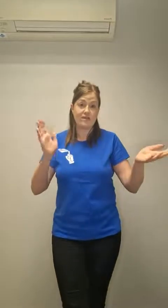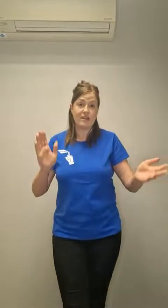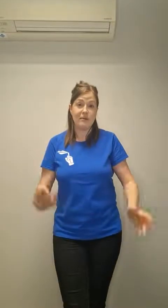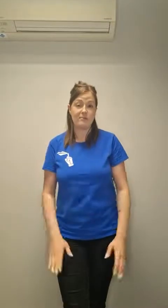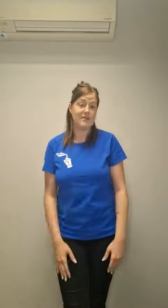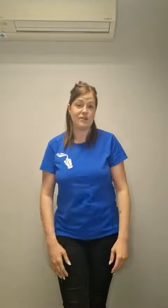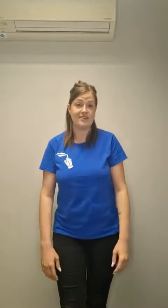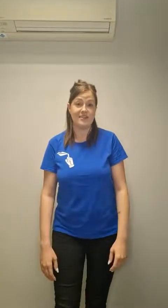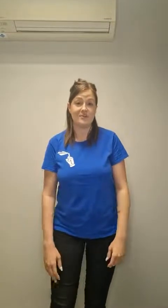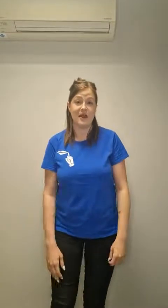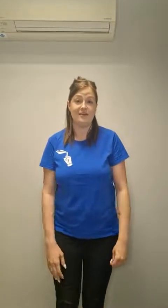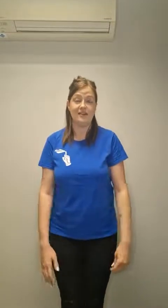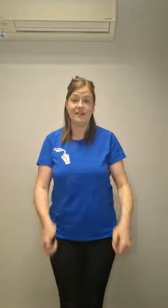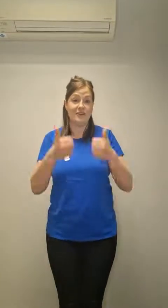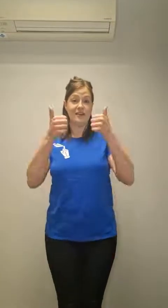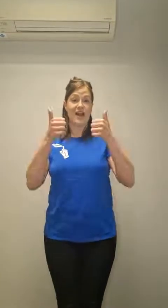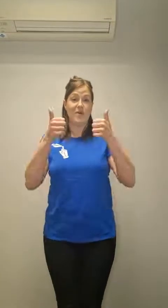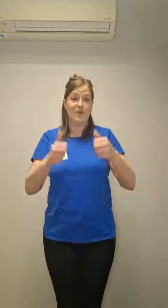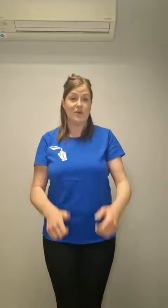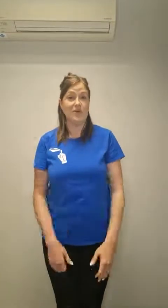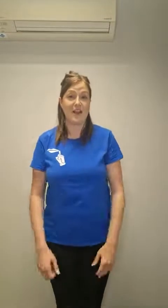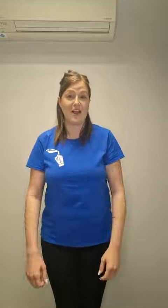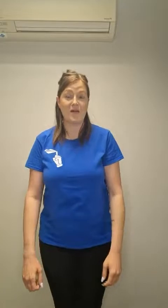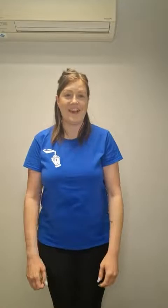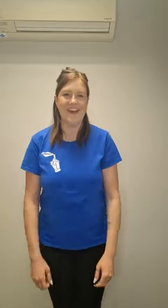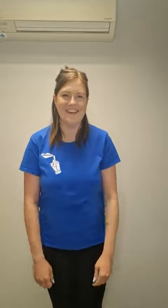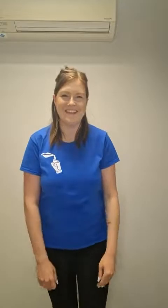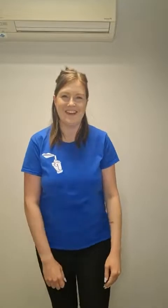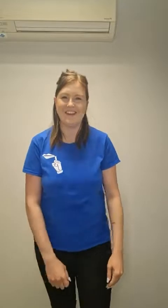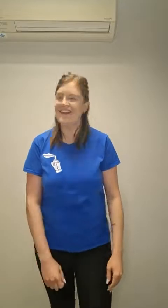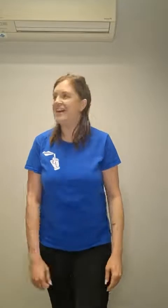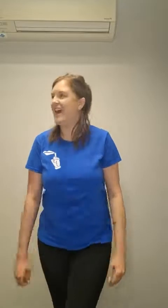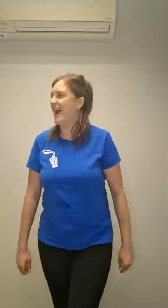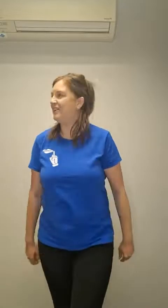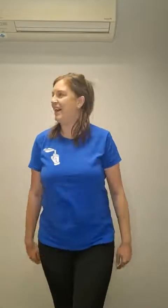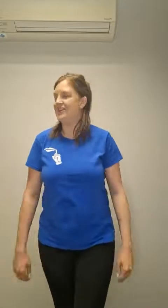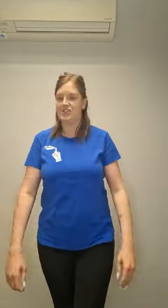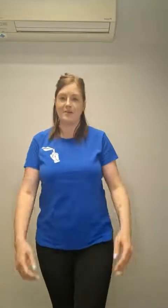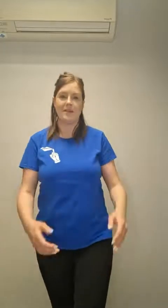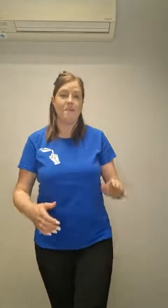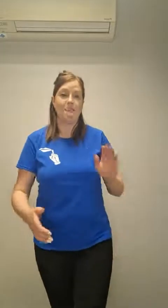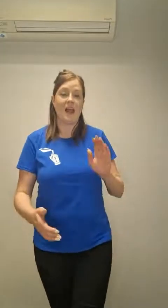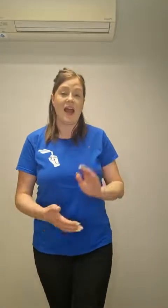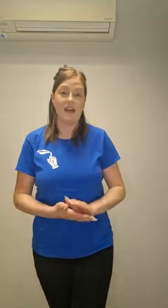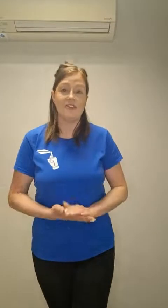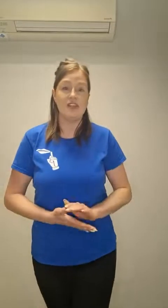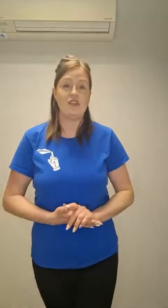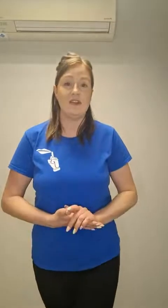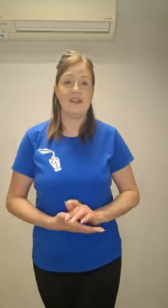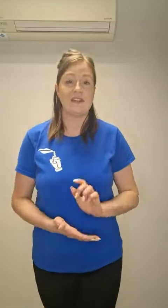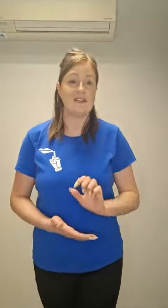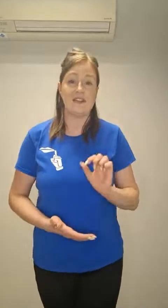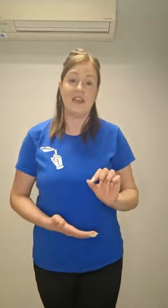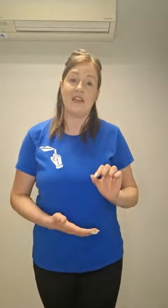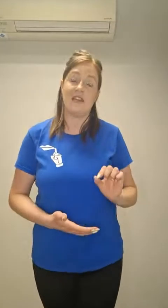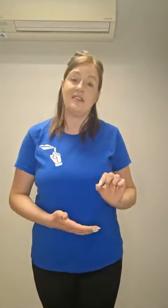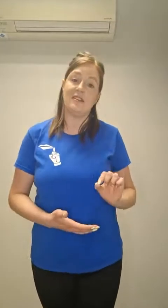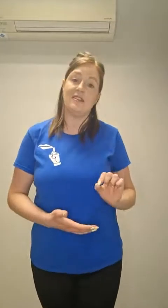might be interested as well, and we'll get going. So our hand shapes. I have to teach you these, as I said, to get the consistency and the